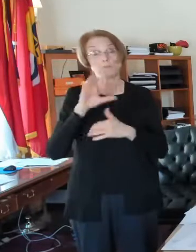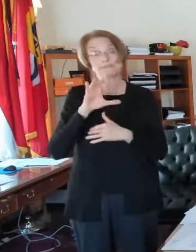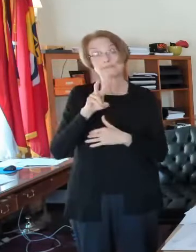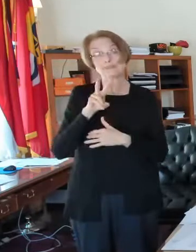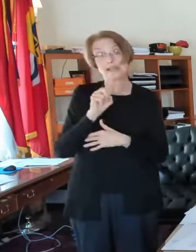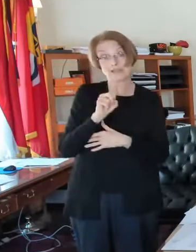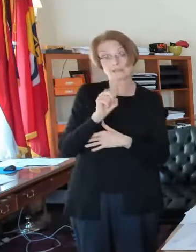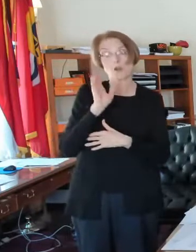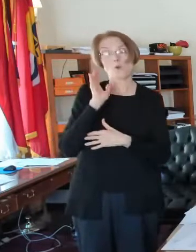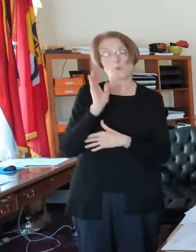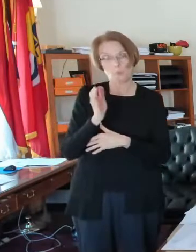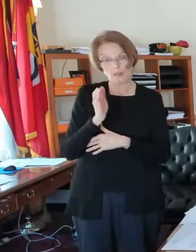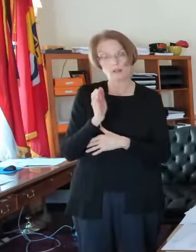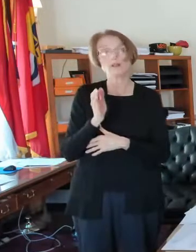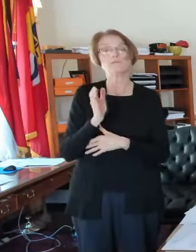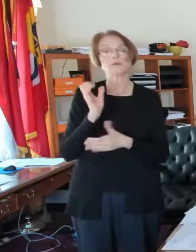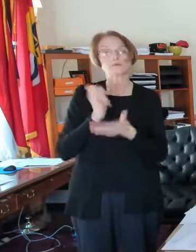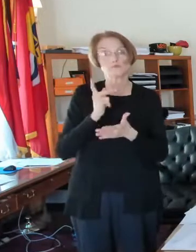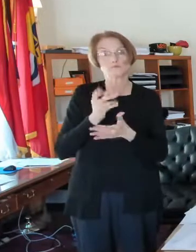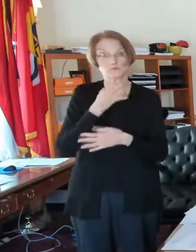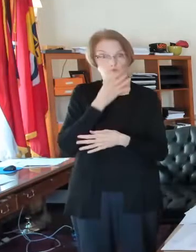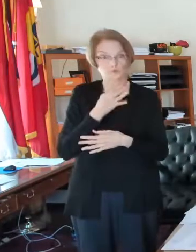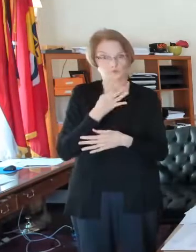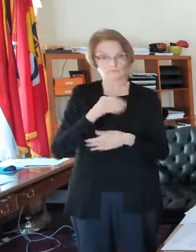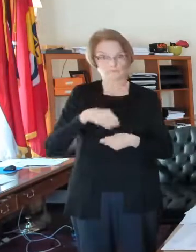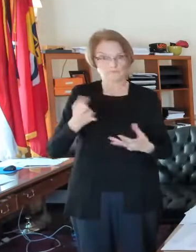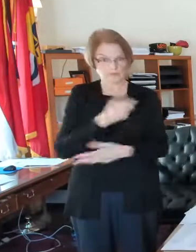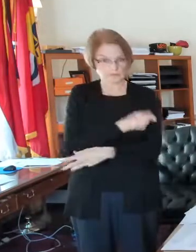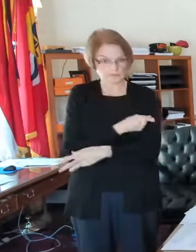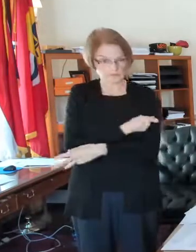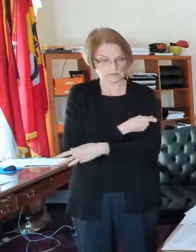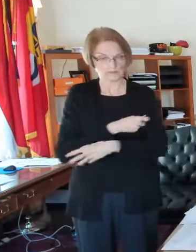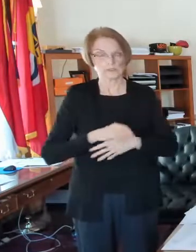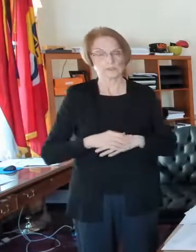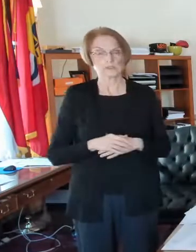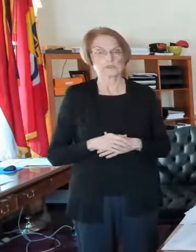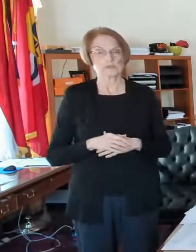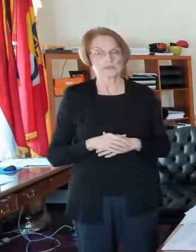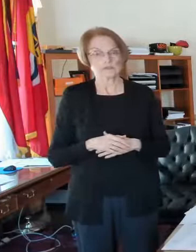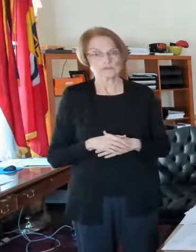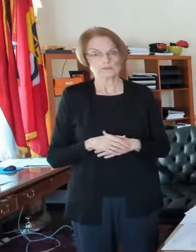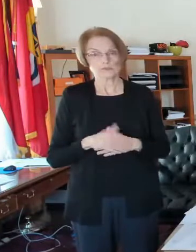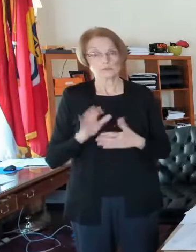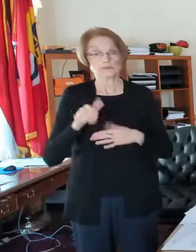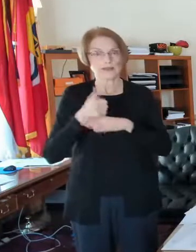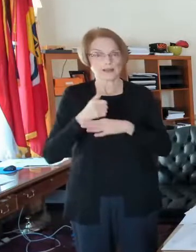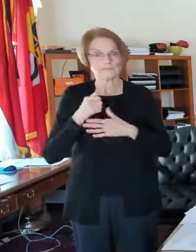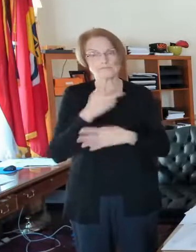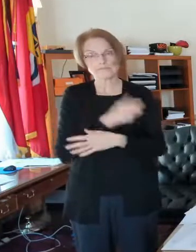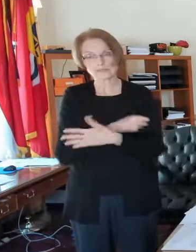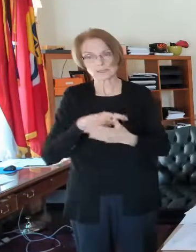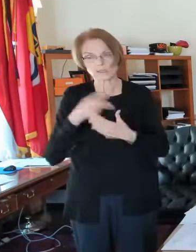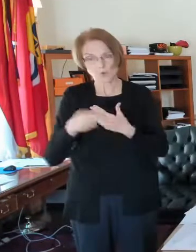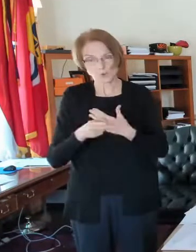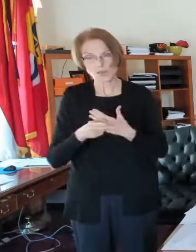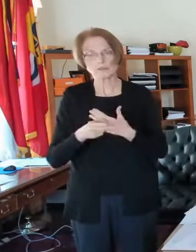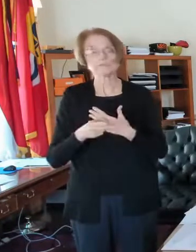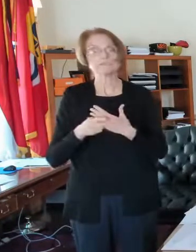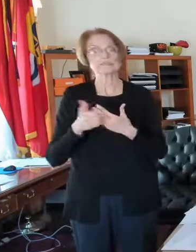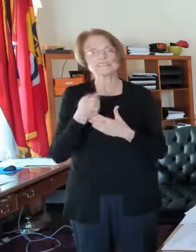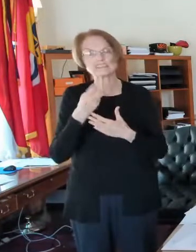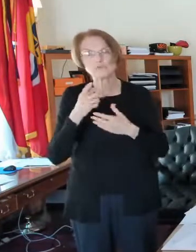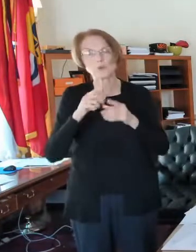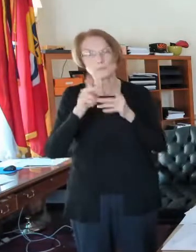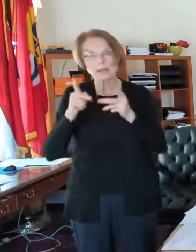will also be able to come online shortly and have a vaccination program with some sites here in the city of St.